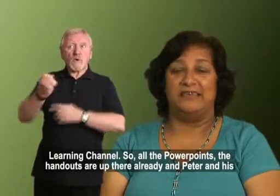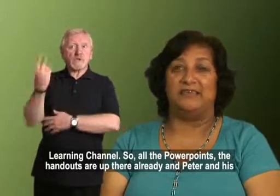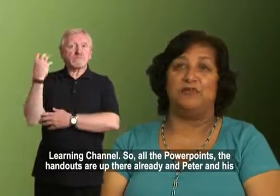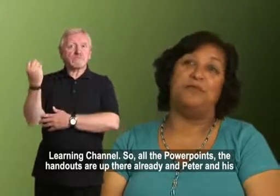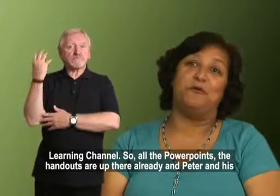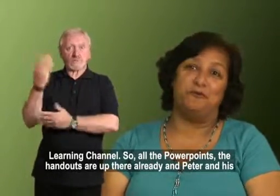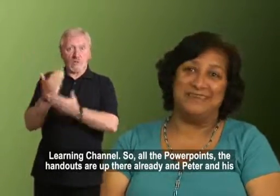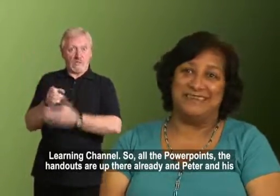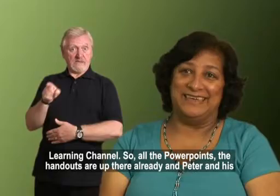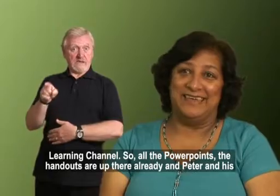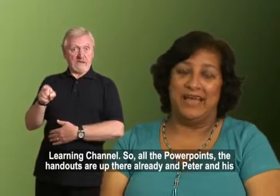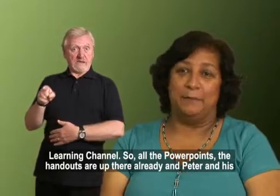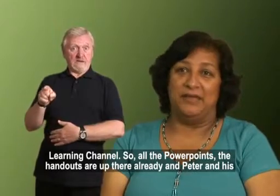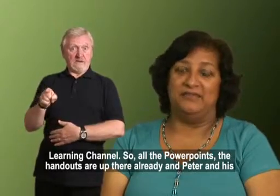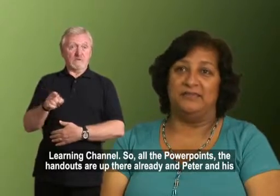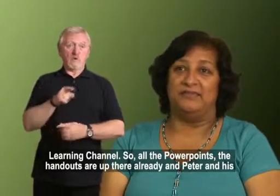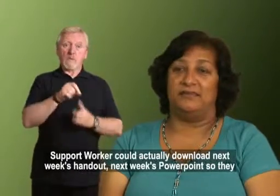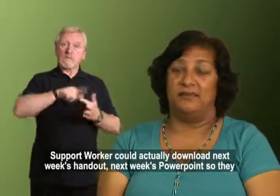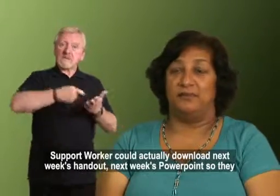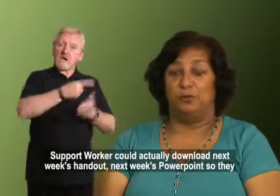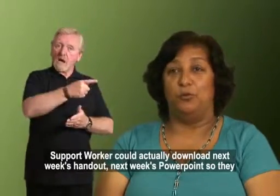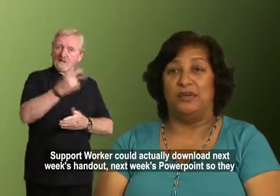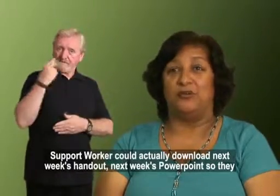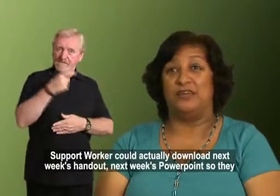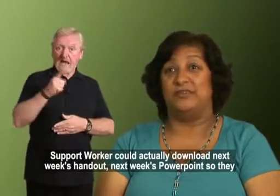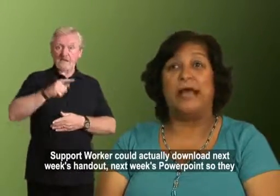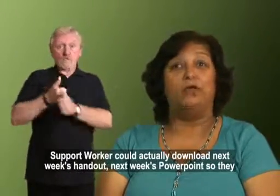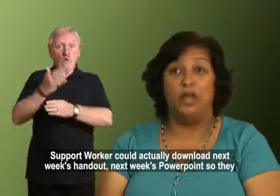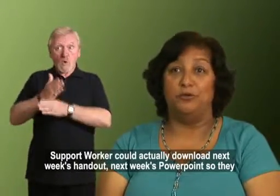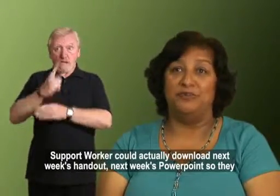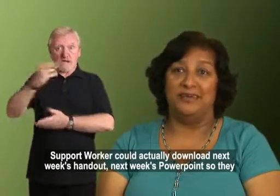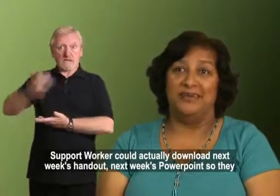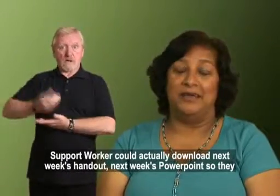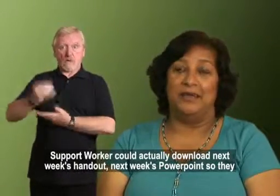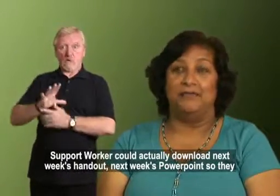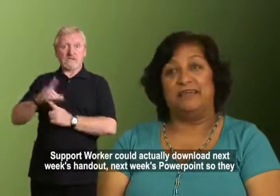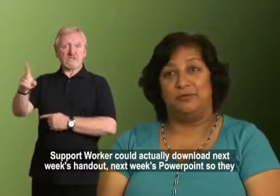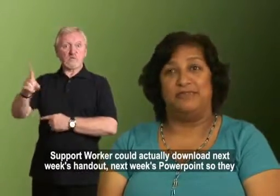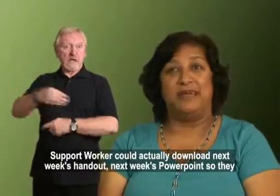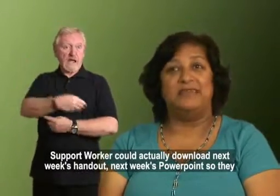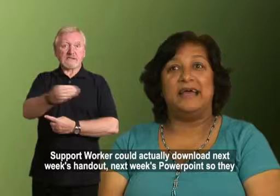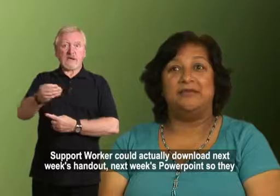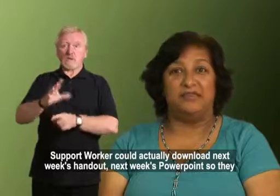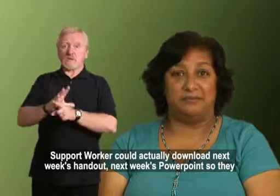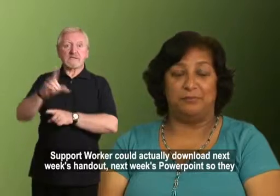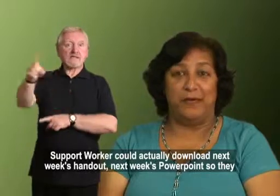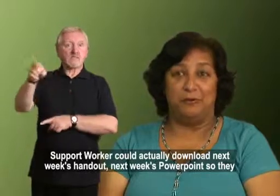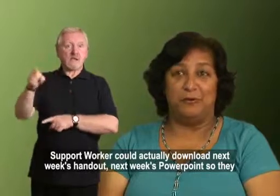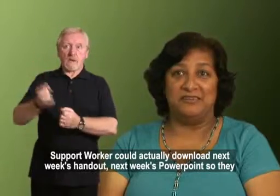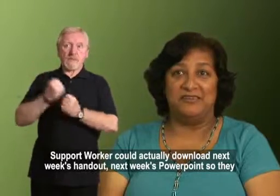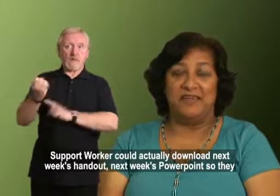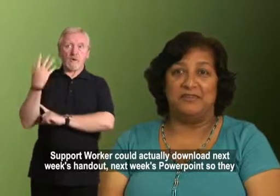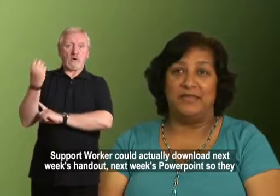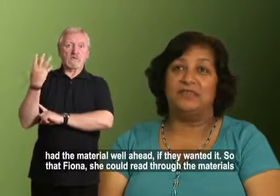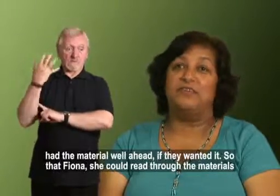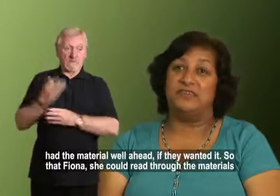PowerPoints, the handouts are up there already. And Peter and his support worker could actually download next week's handouts, next week's